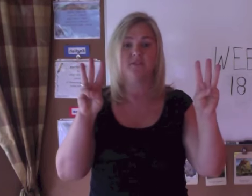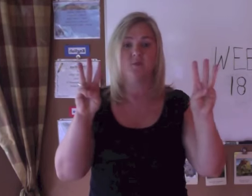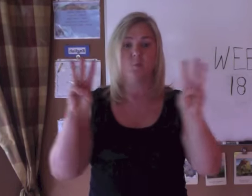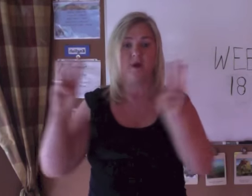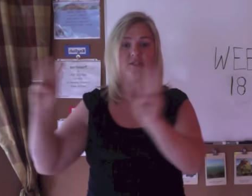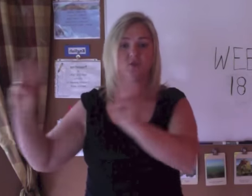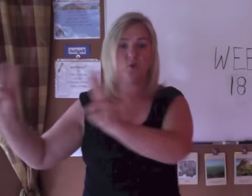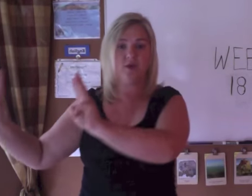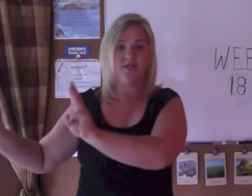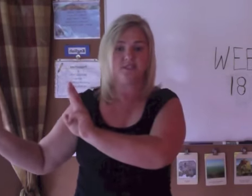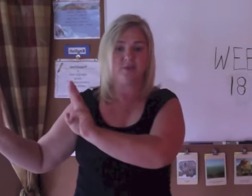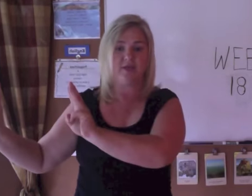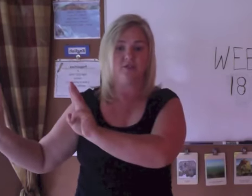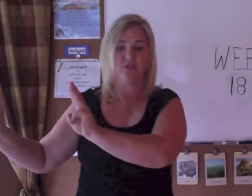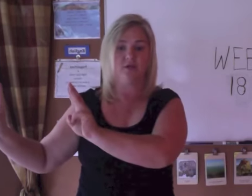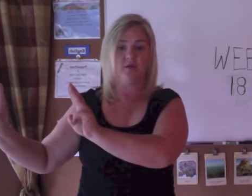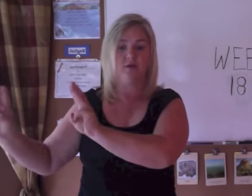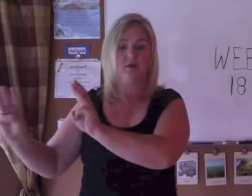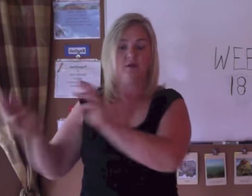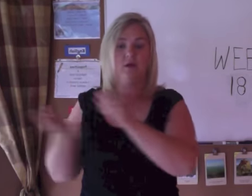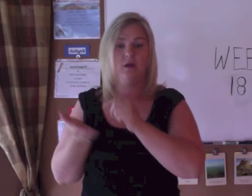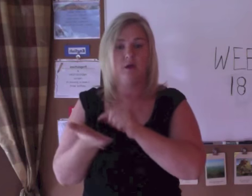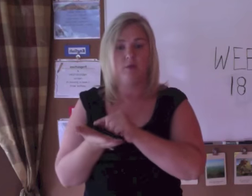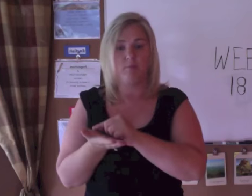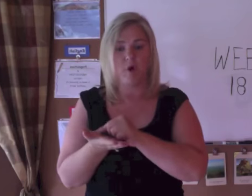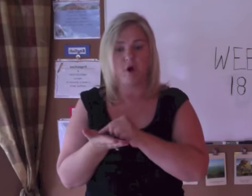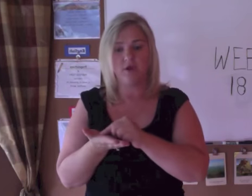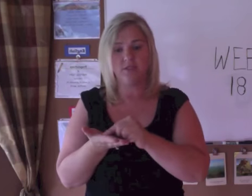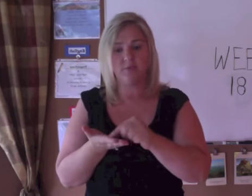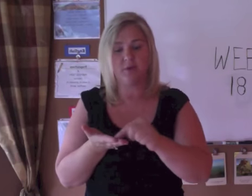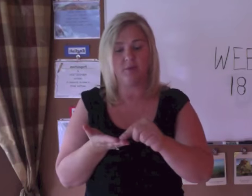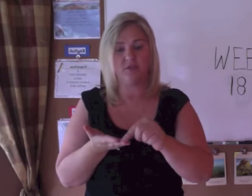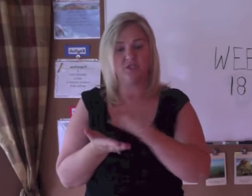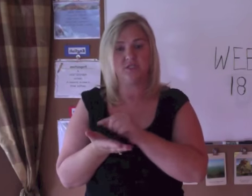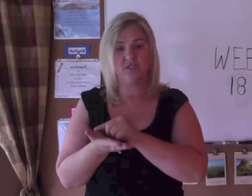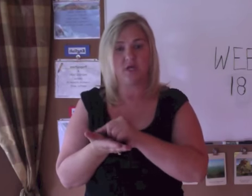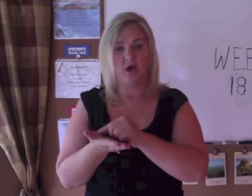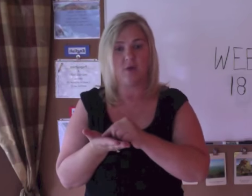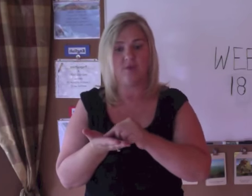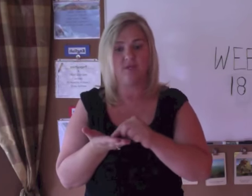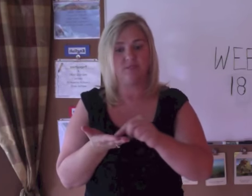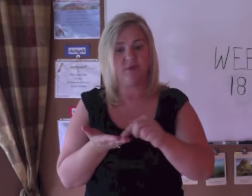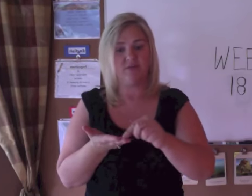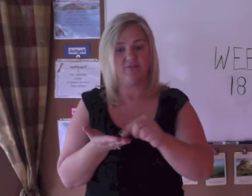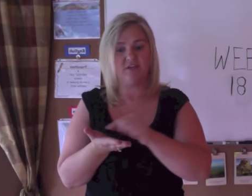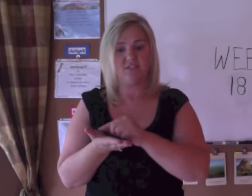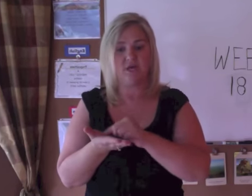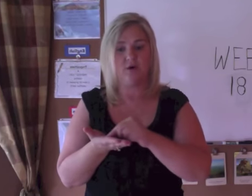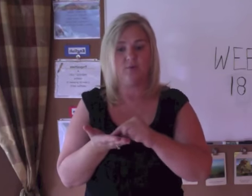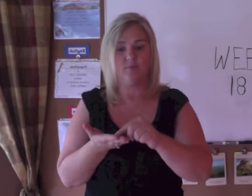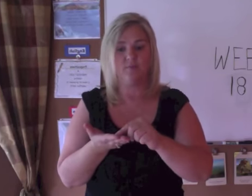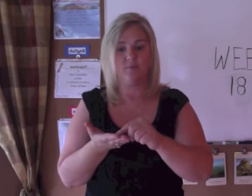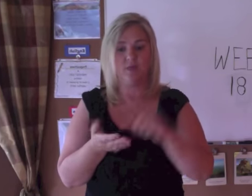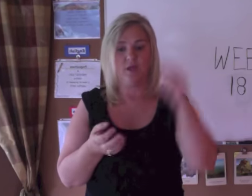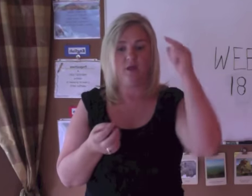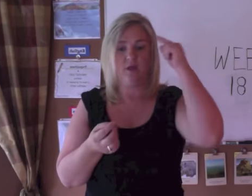U.S. westward expansion. Marx publishes the Communist Manifesto.